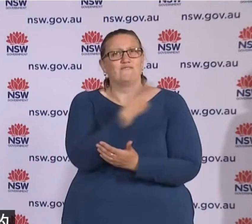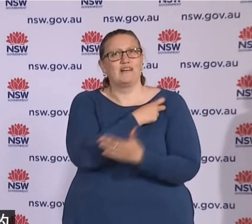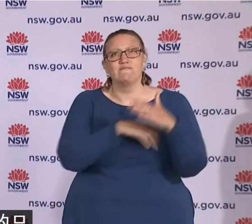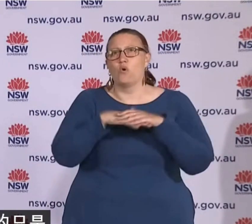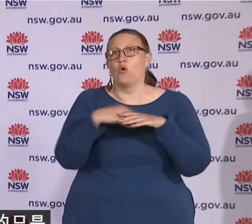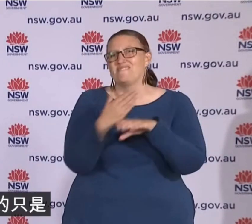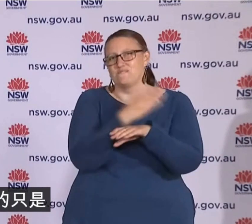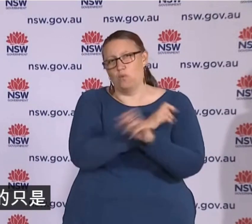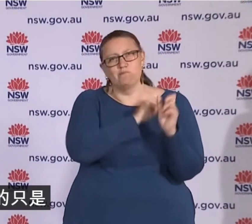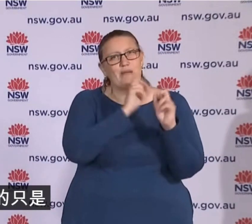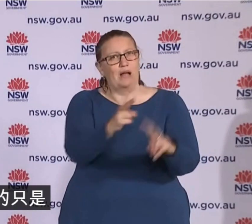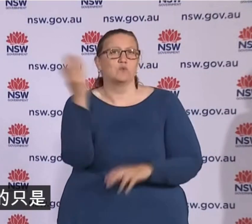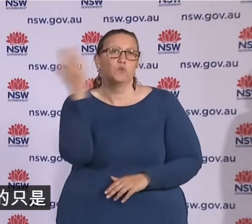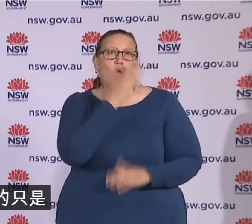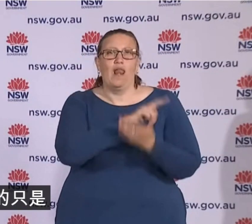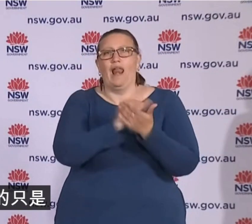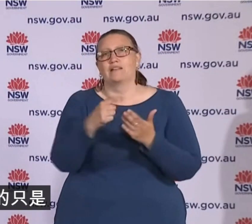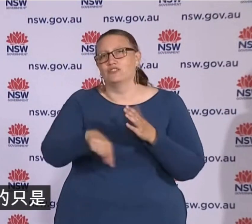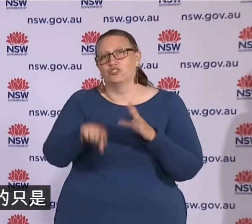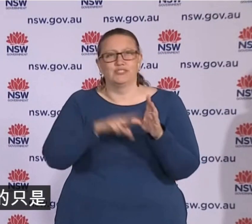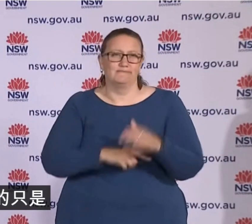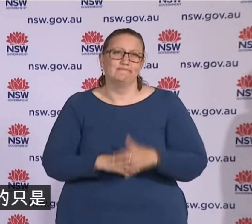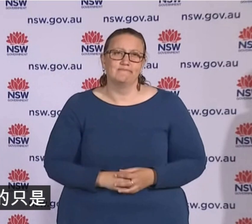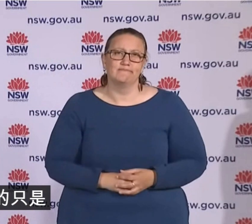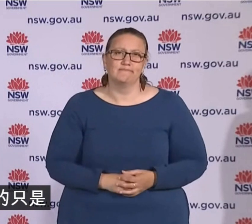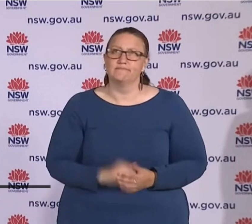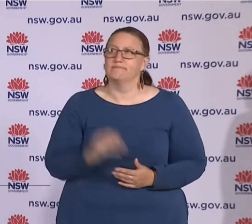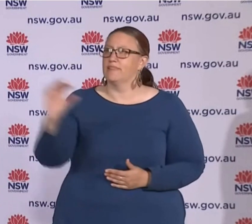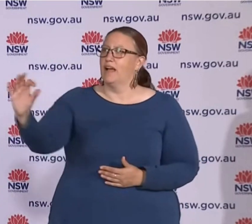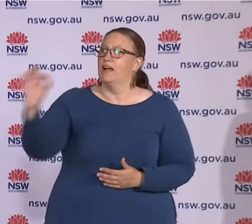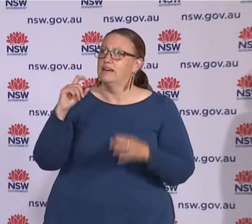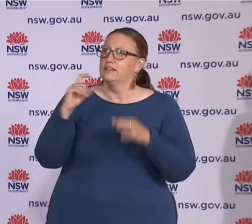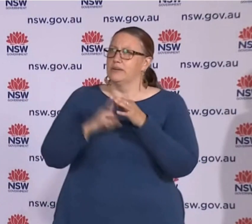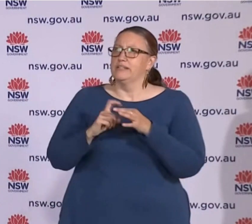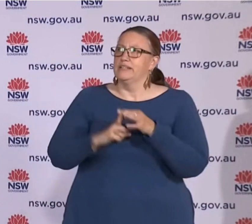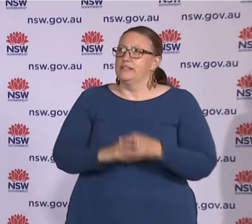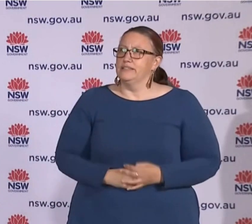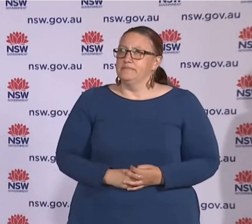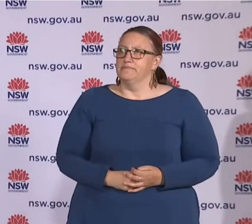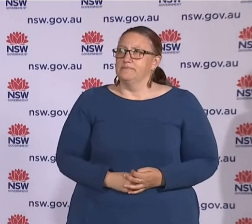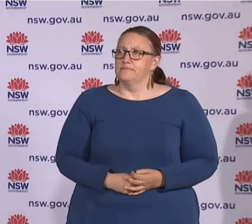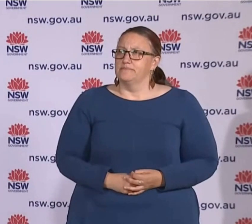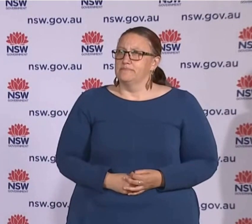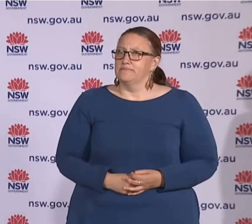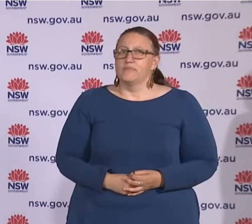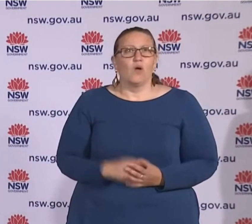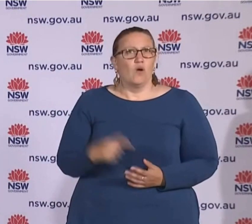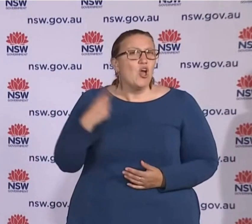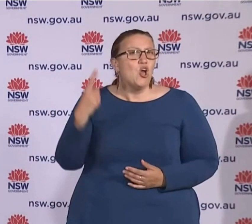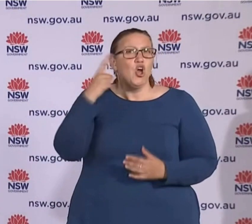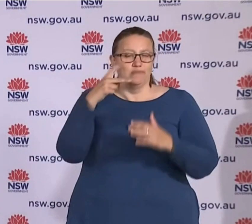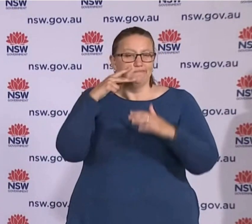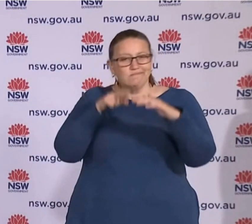haven't seen, just in terms of the modelling that we haven't seen that peak reach 2,000 cases a